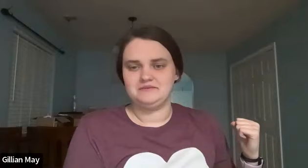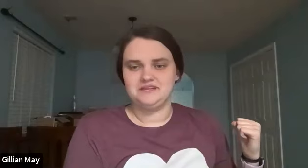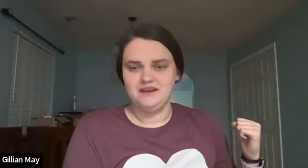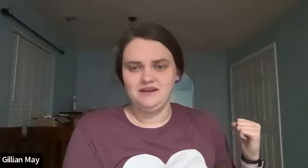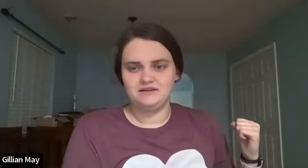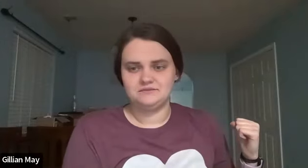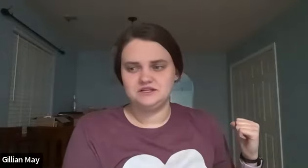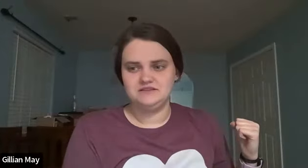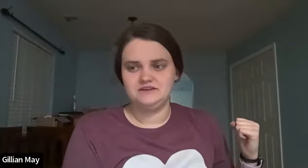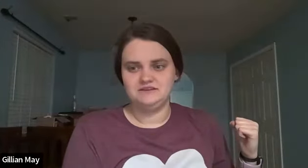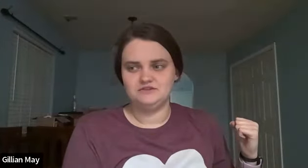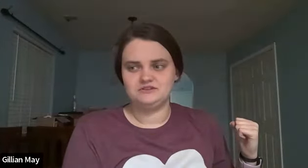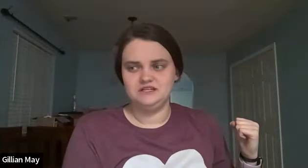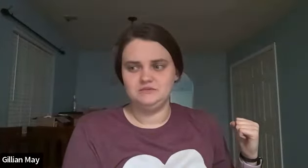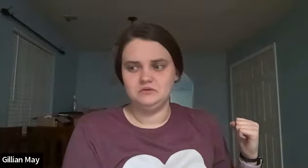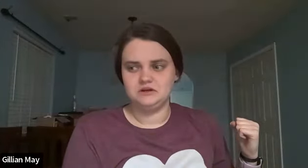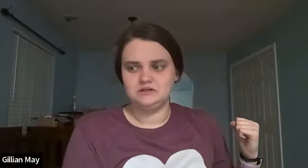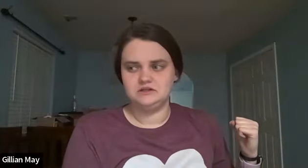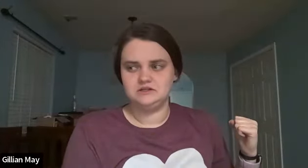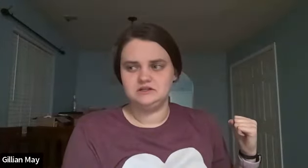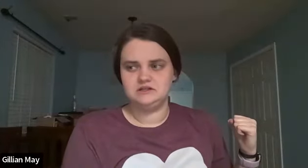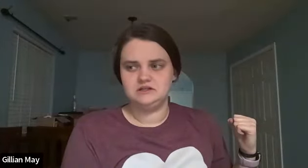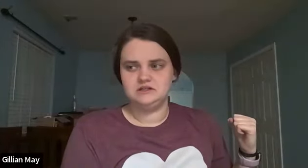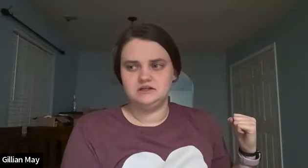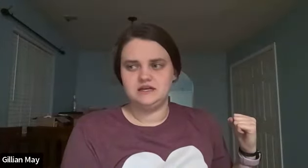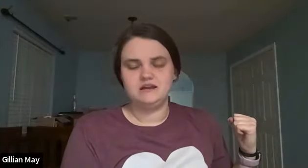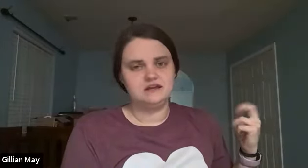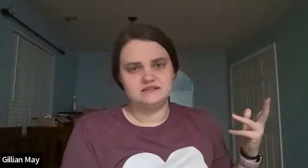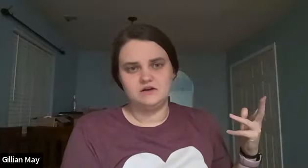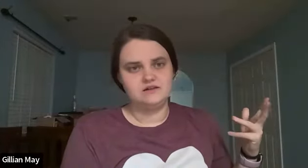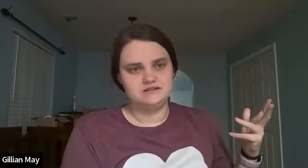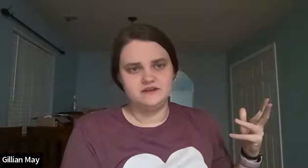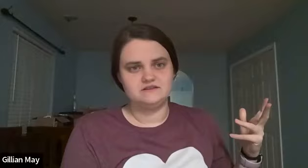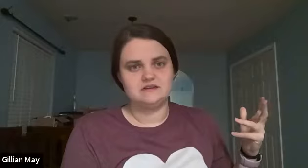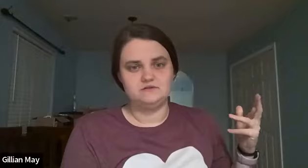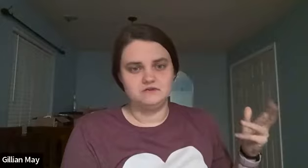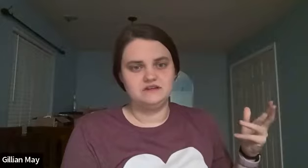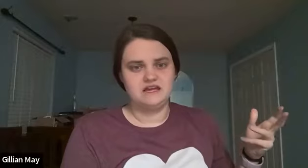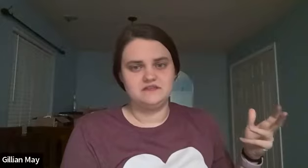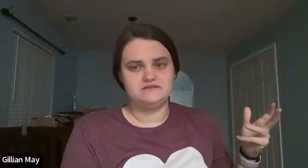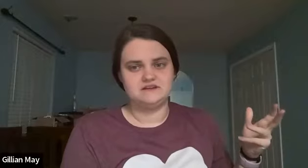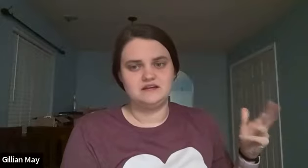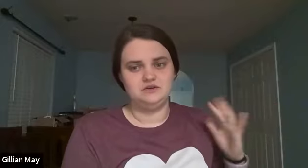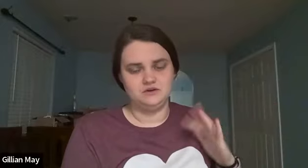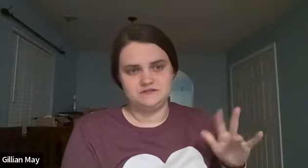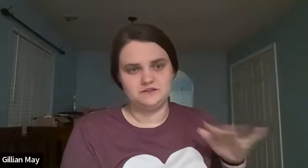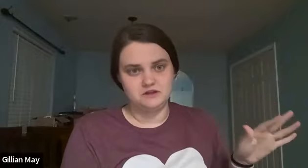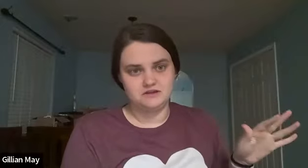But yeah, I'm trying to think if there's any more. And like I said, all else fails. If you really can't think of a sign, you can always fingerspell it.